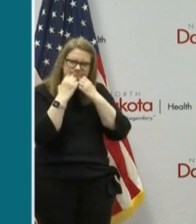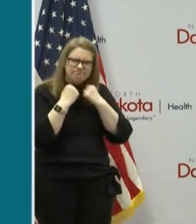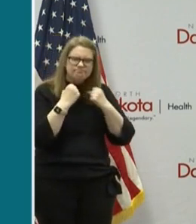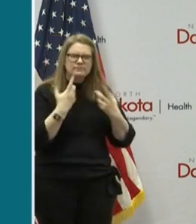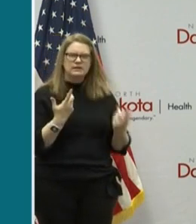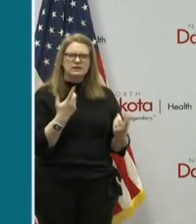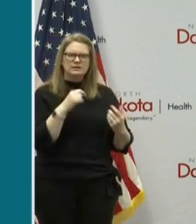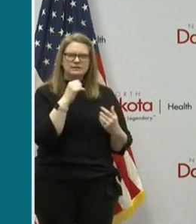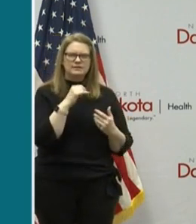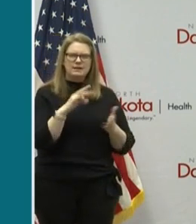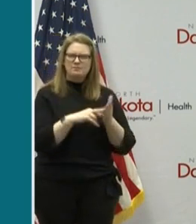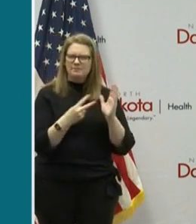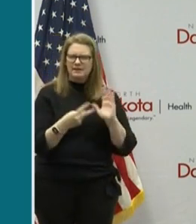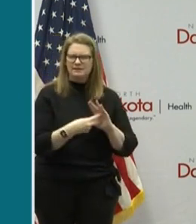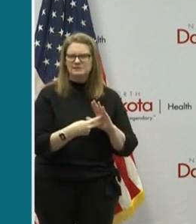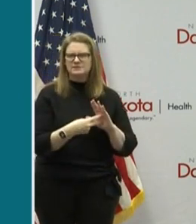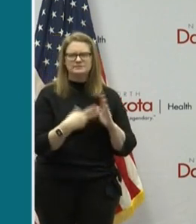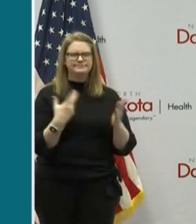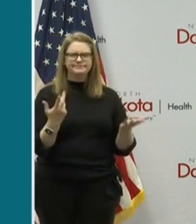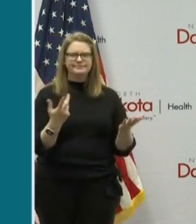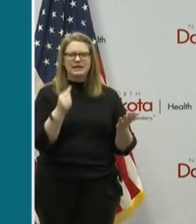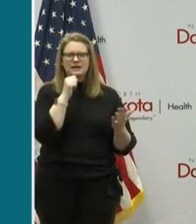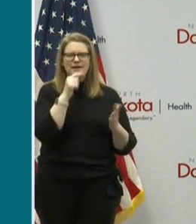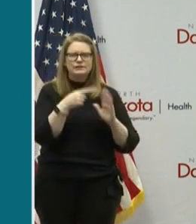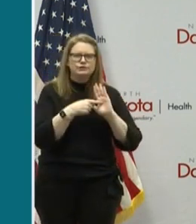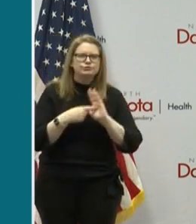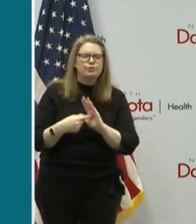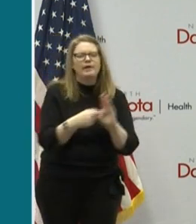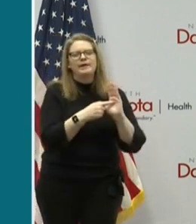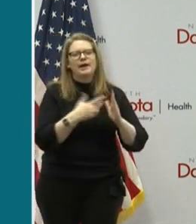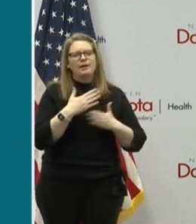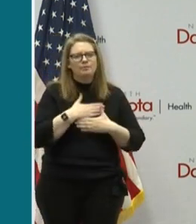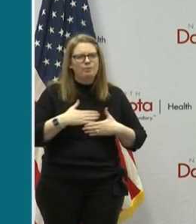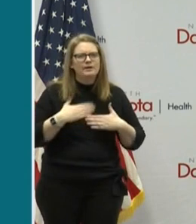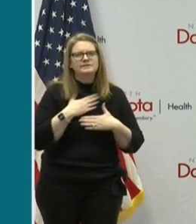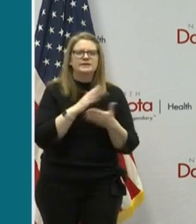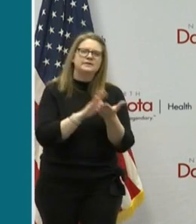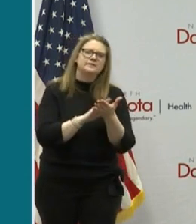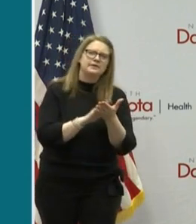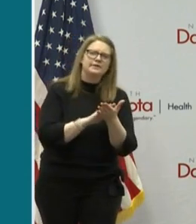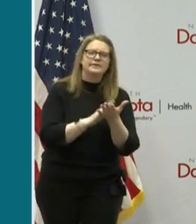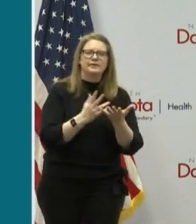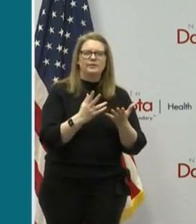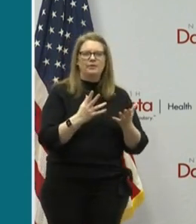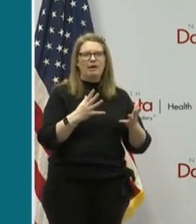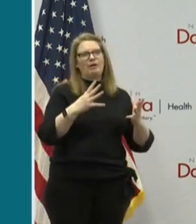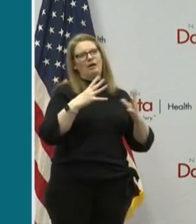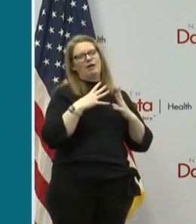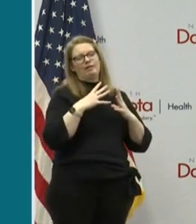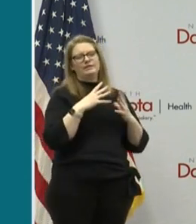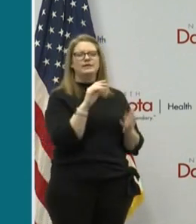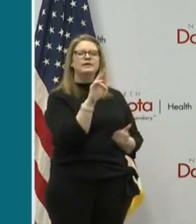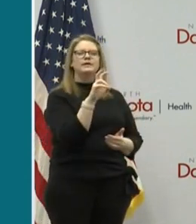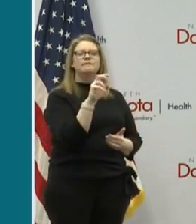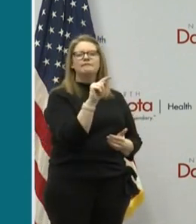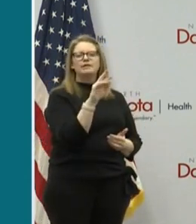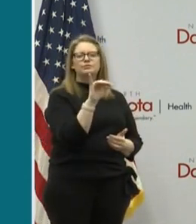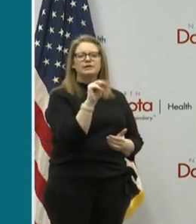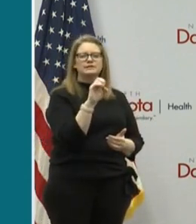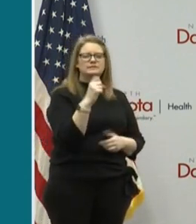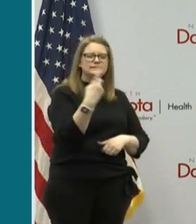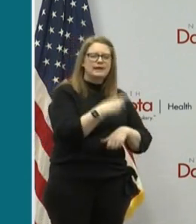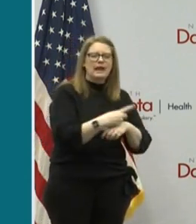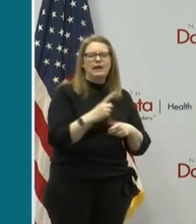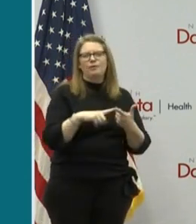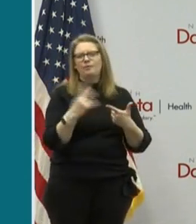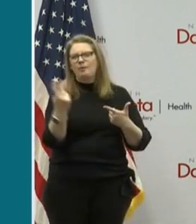that's not just showing our appreciation and gratitude on key holidays, whether it's Veterans Day or Memorial